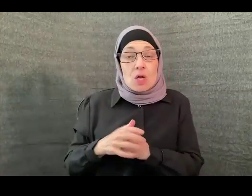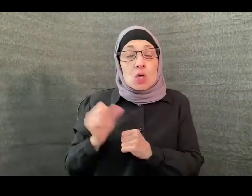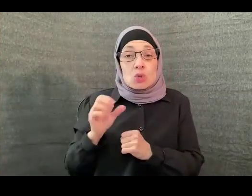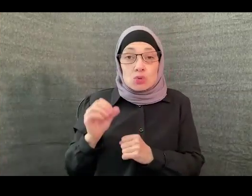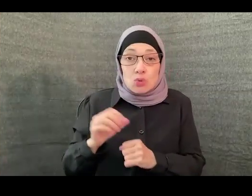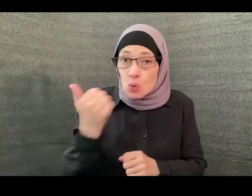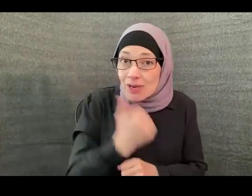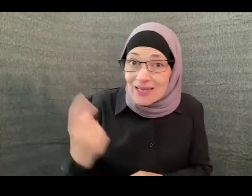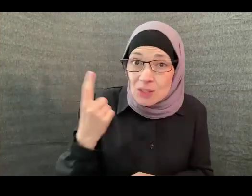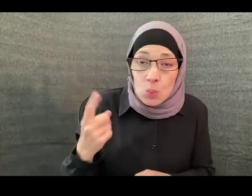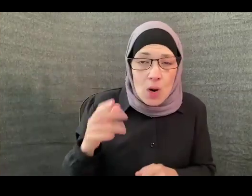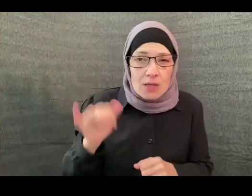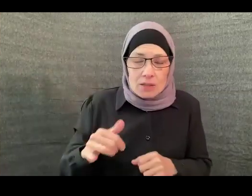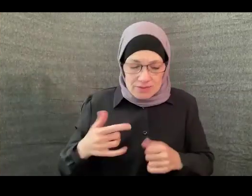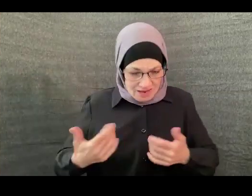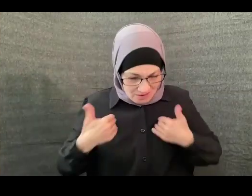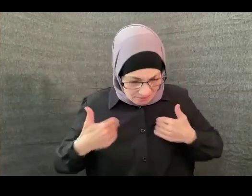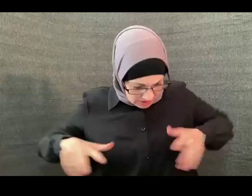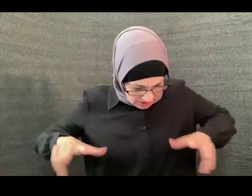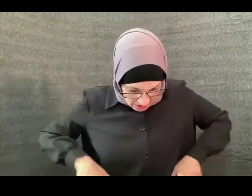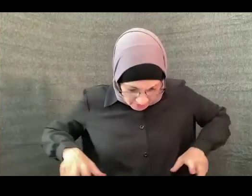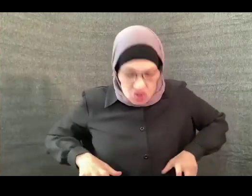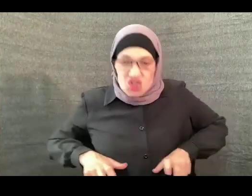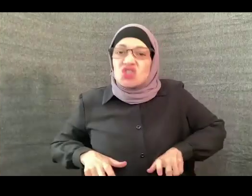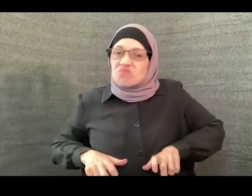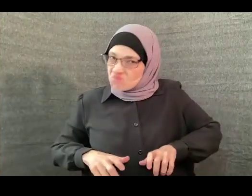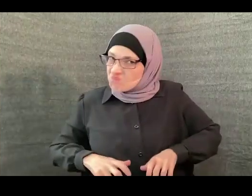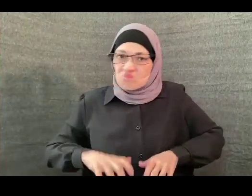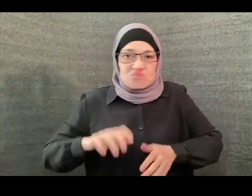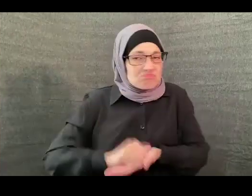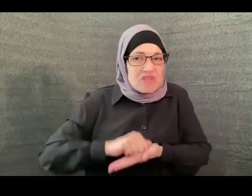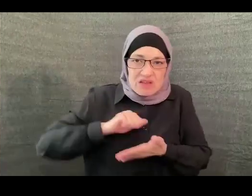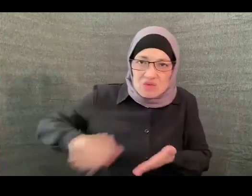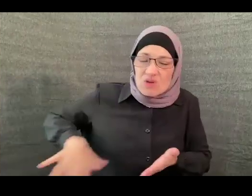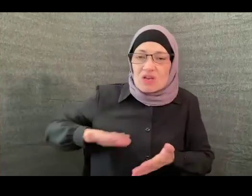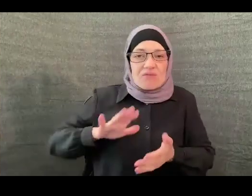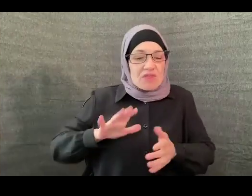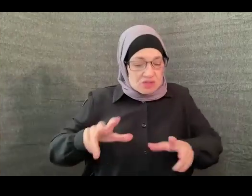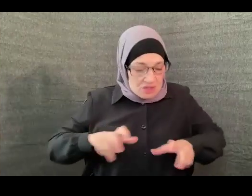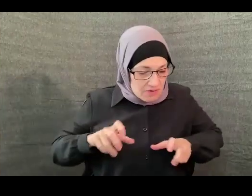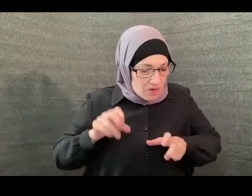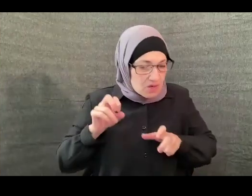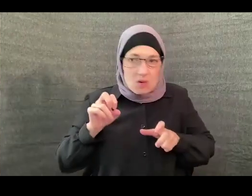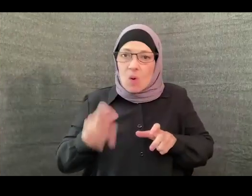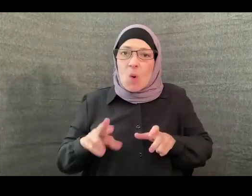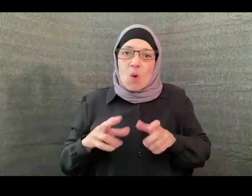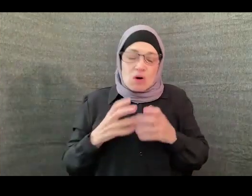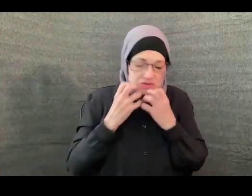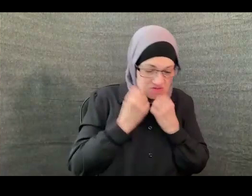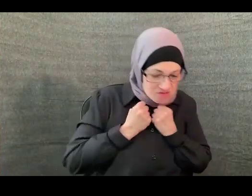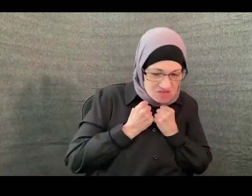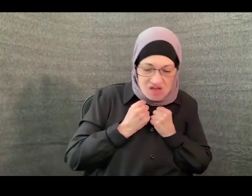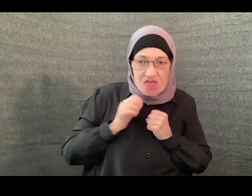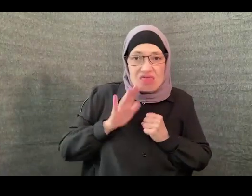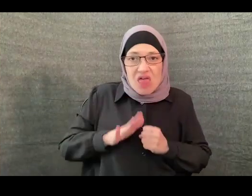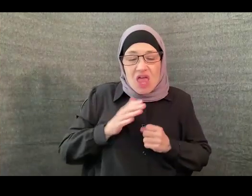from covetousness, from misery, then those are the ones who